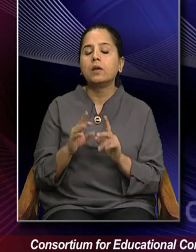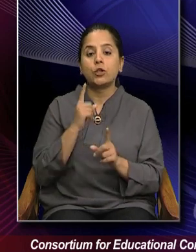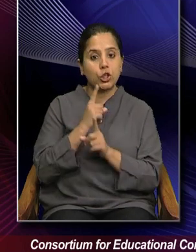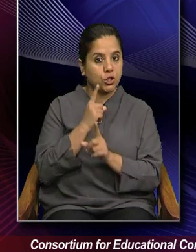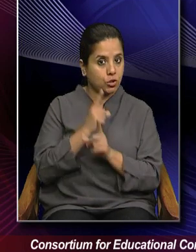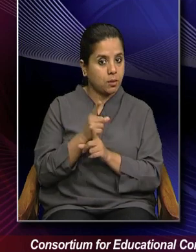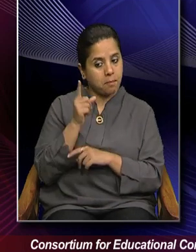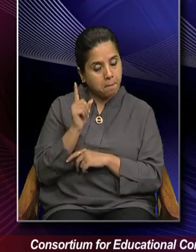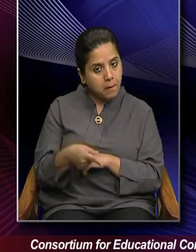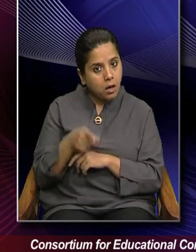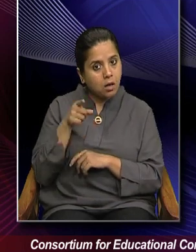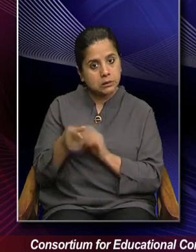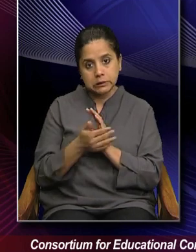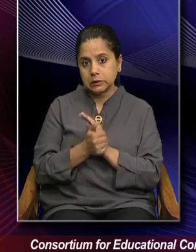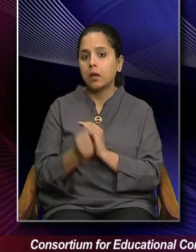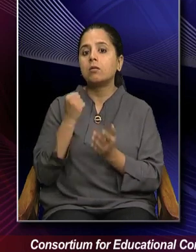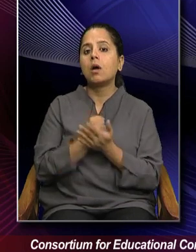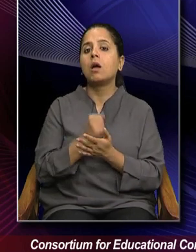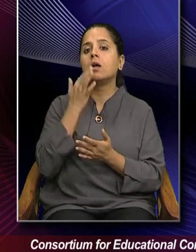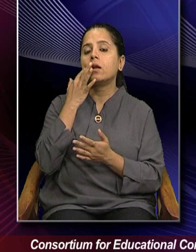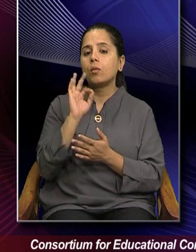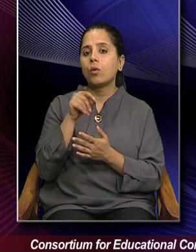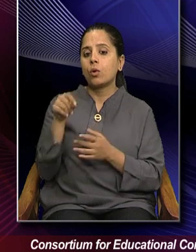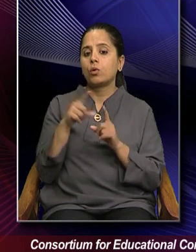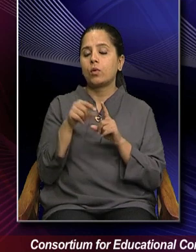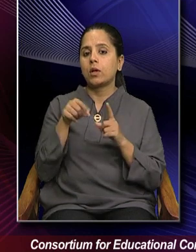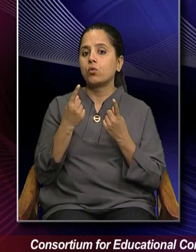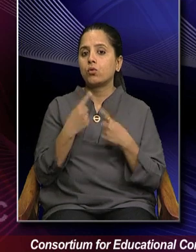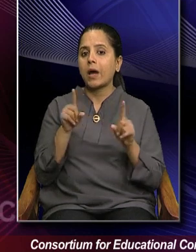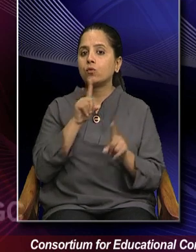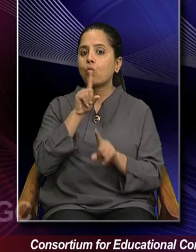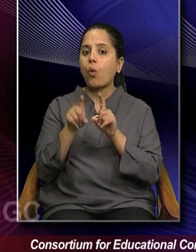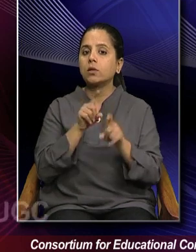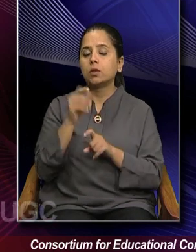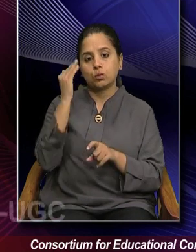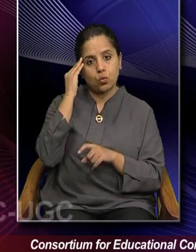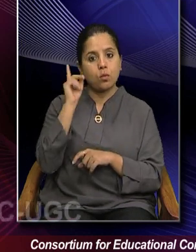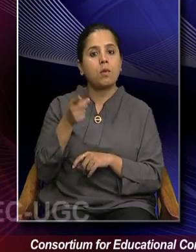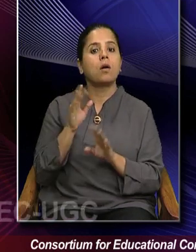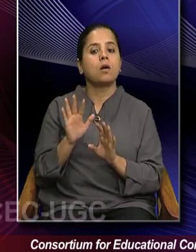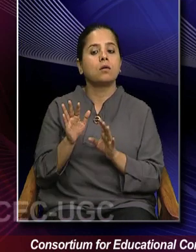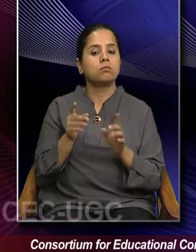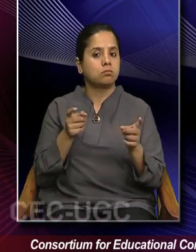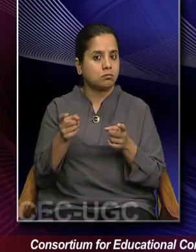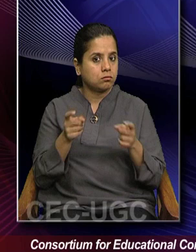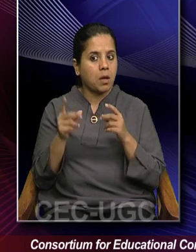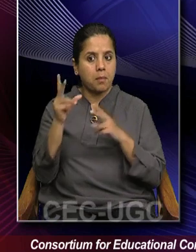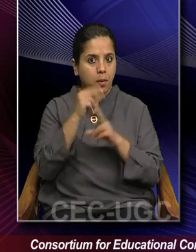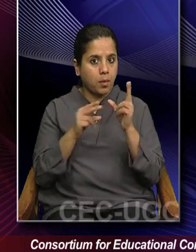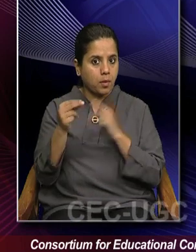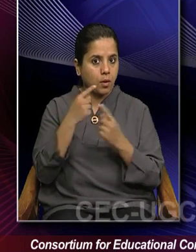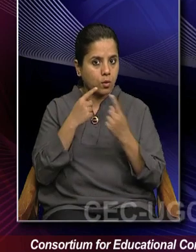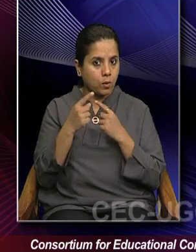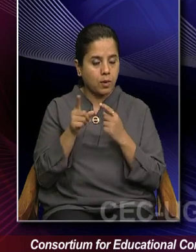teachers must be skilled in posing the right kind of questions, managing the dialogue,